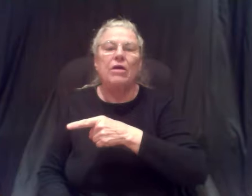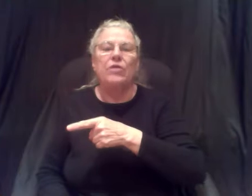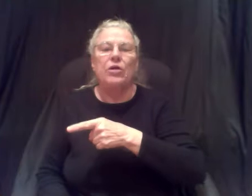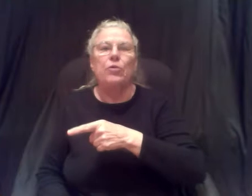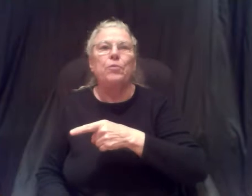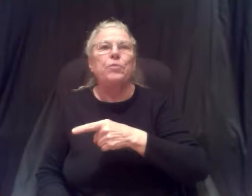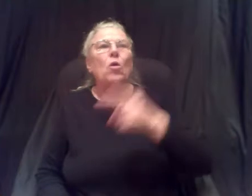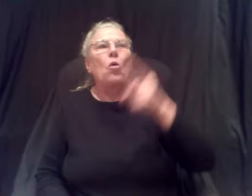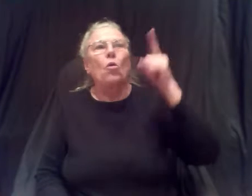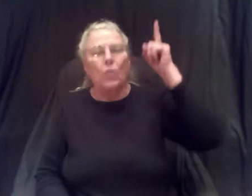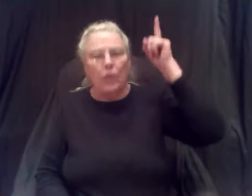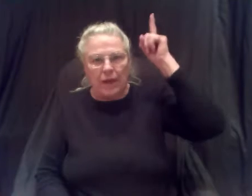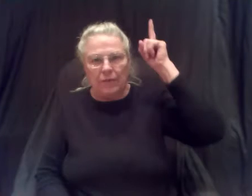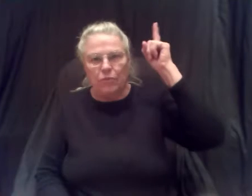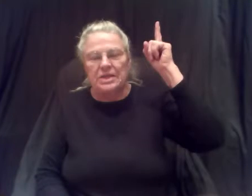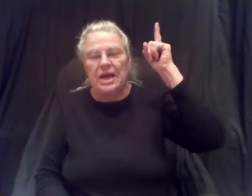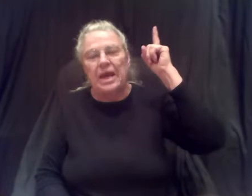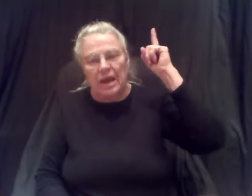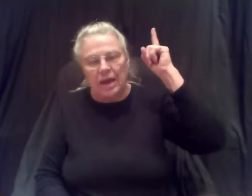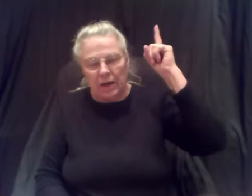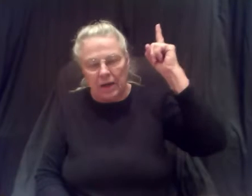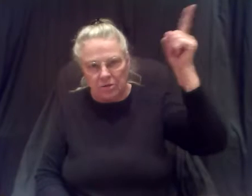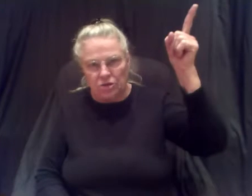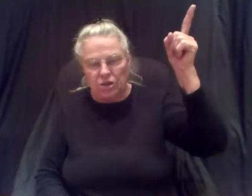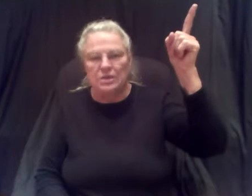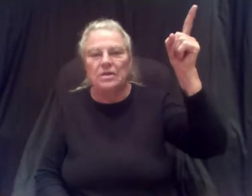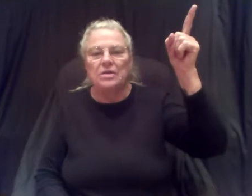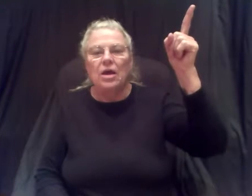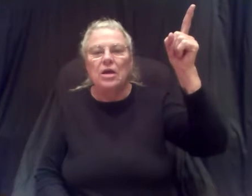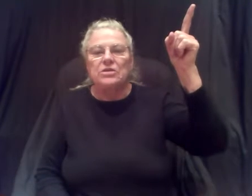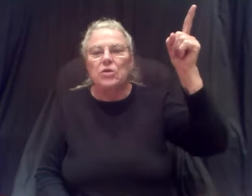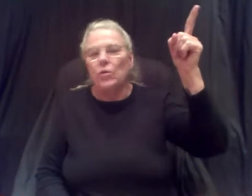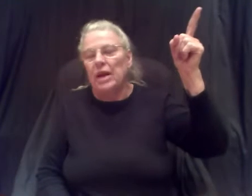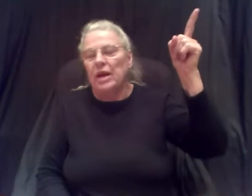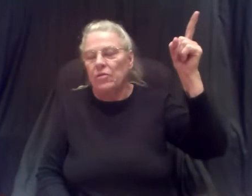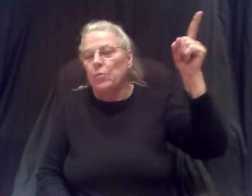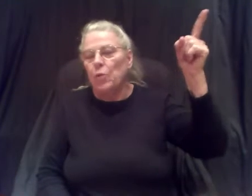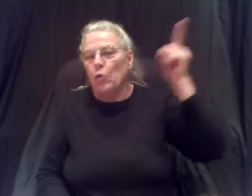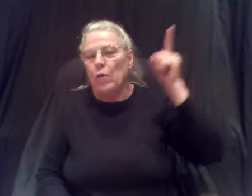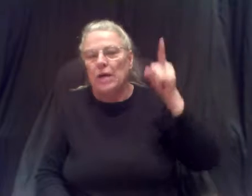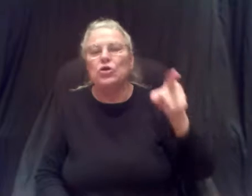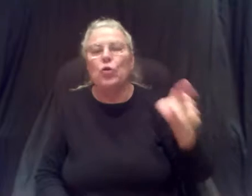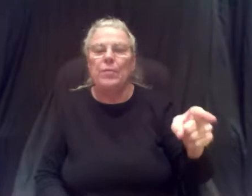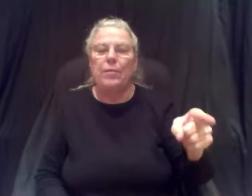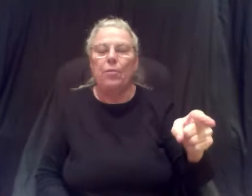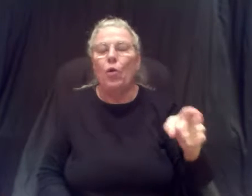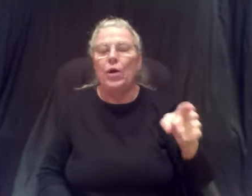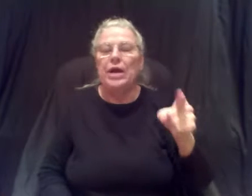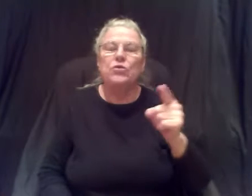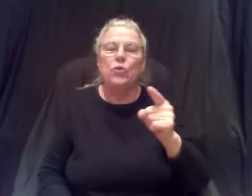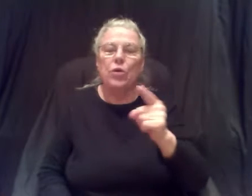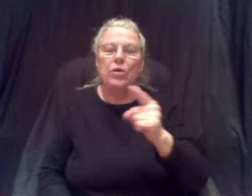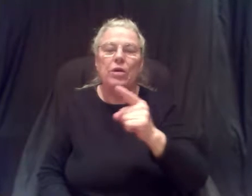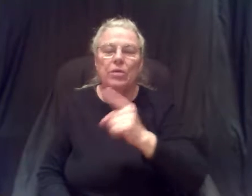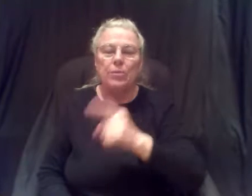you. Or if we say he, meaning Jesus. So any of the pronouns, you're going to be pointing toward the